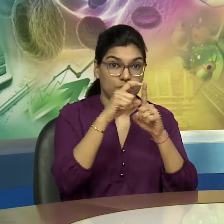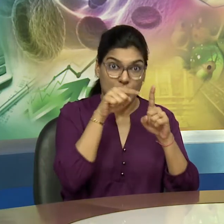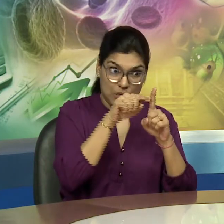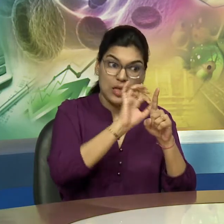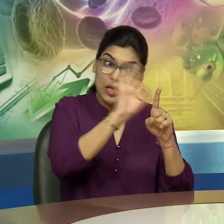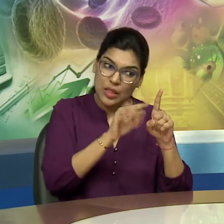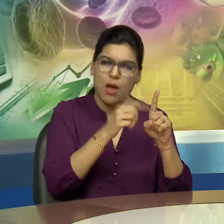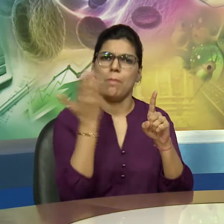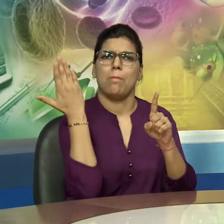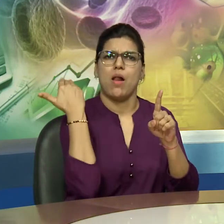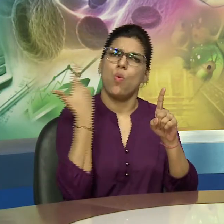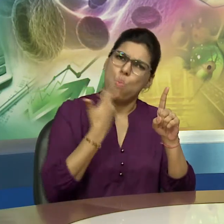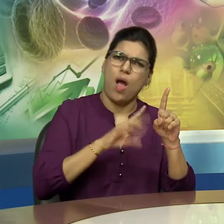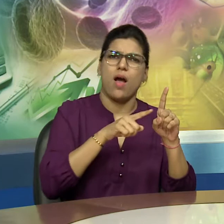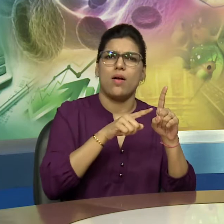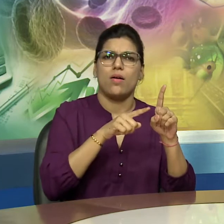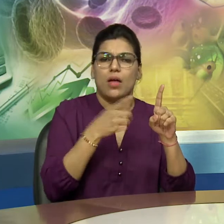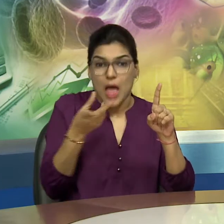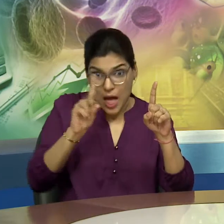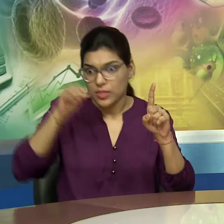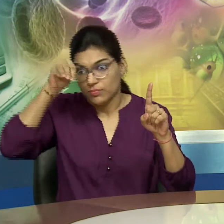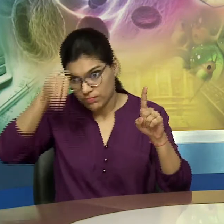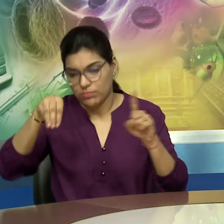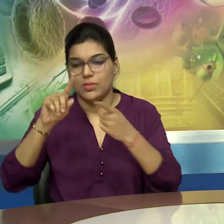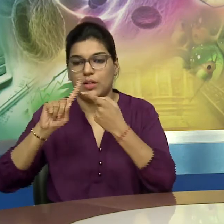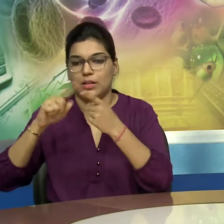grammar we need to understand and need to use.